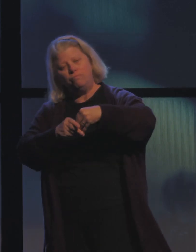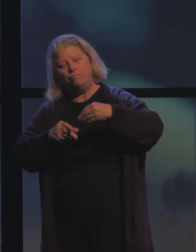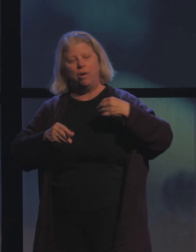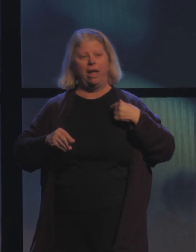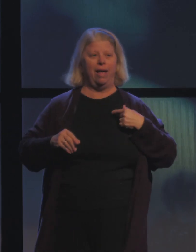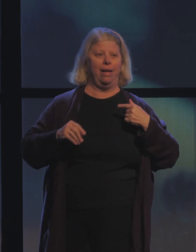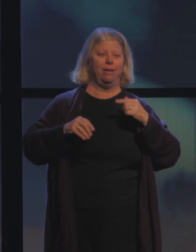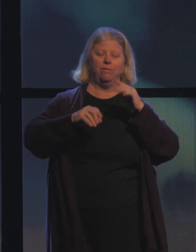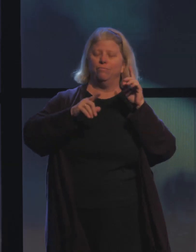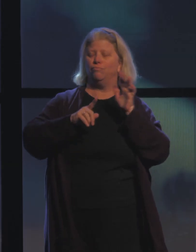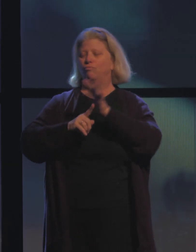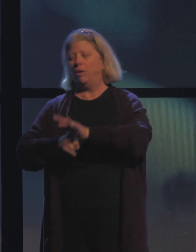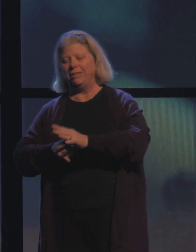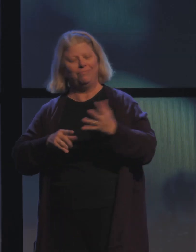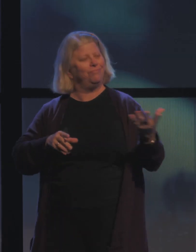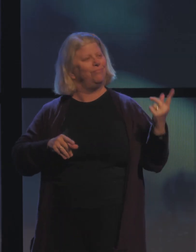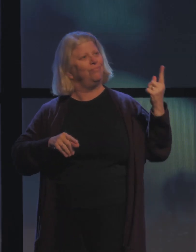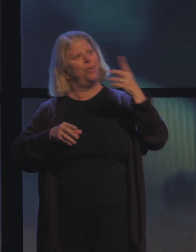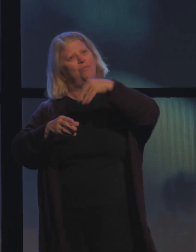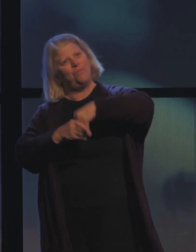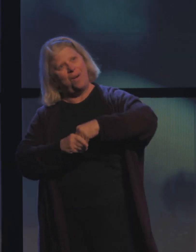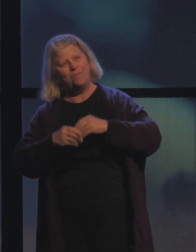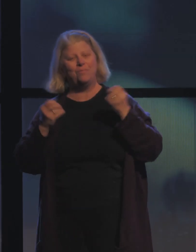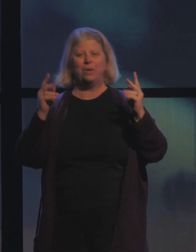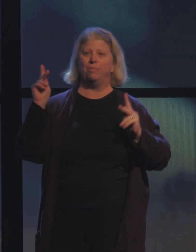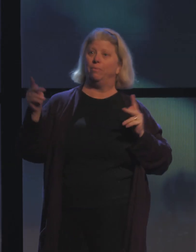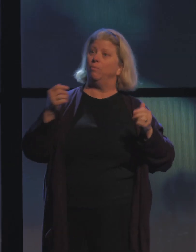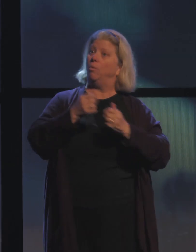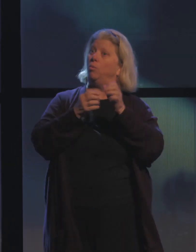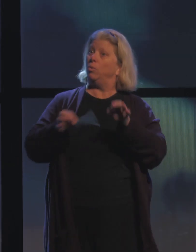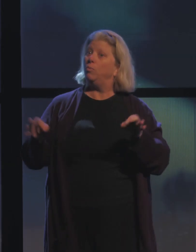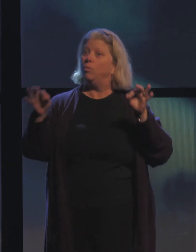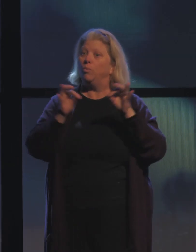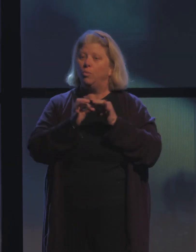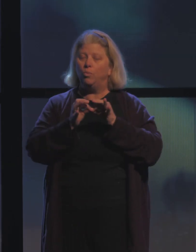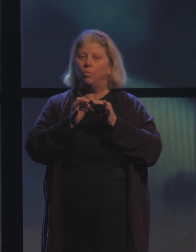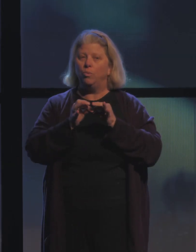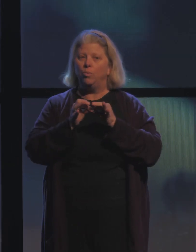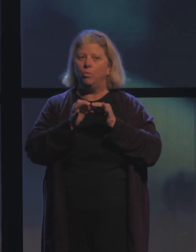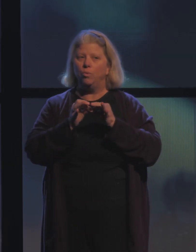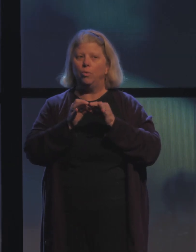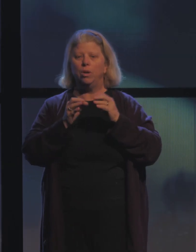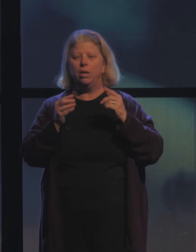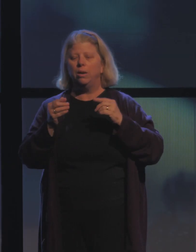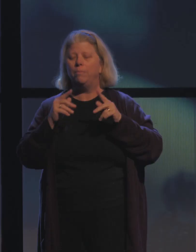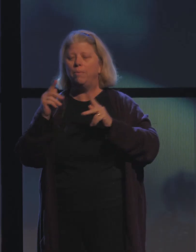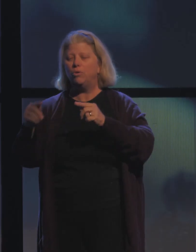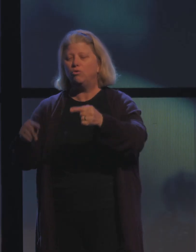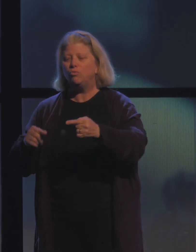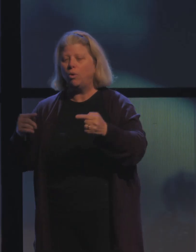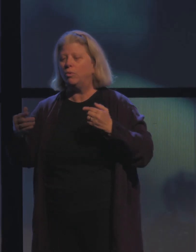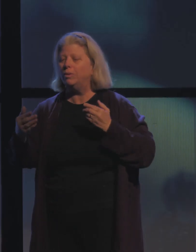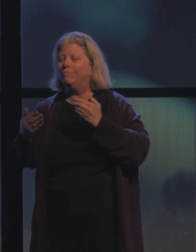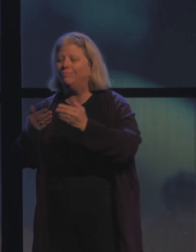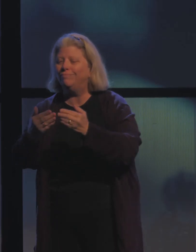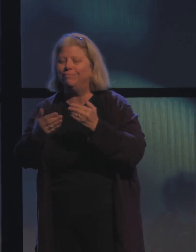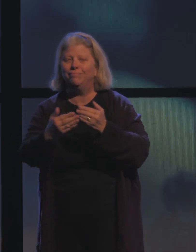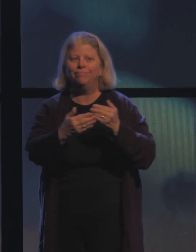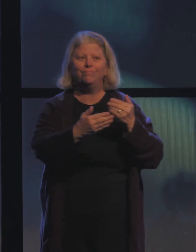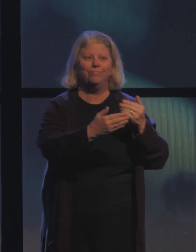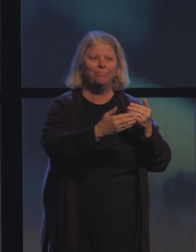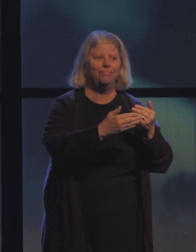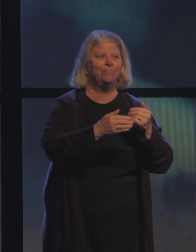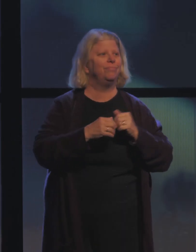taking place for so many people. And most importantly, he drew near to those who struggled. He